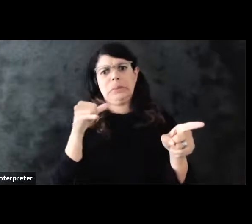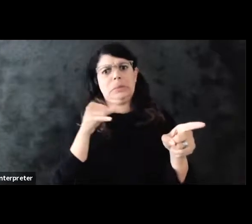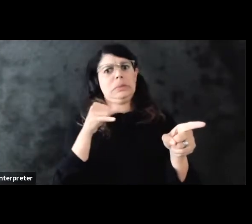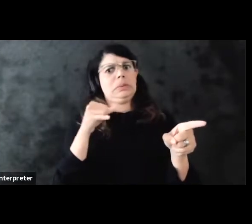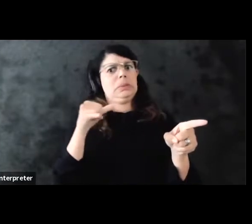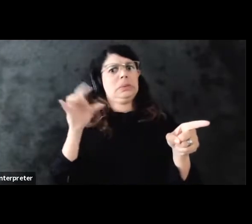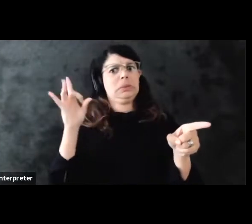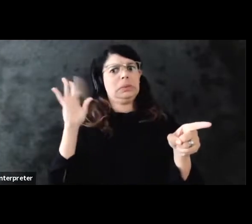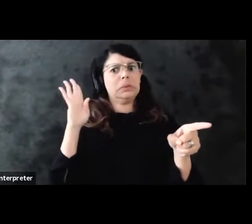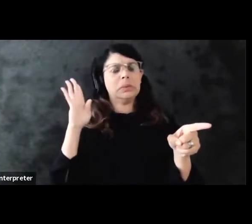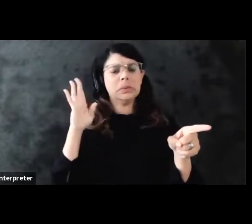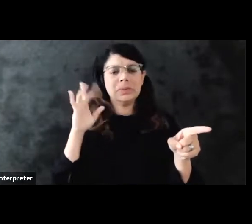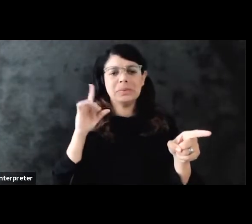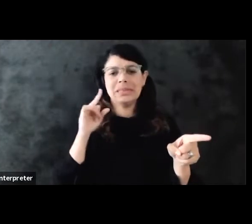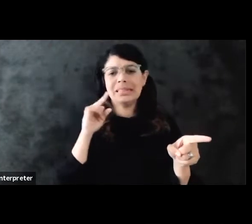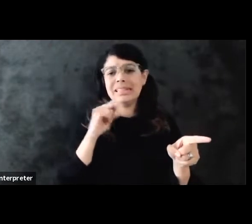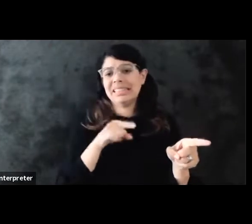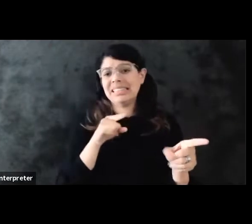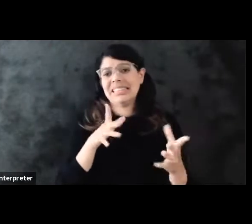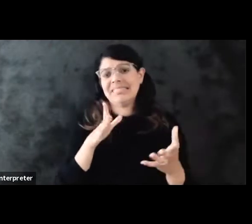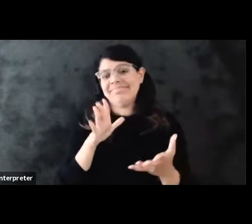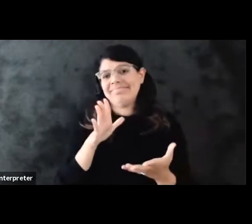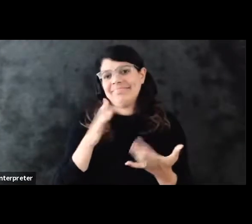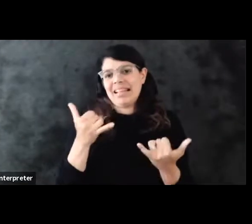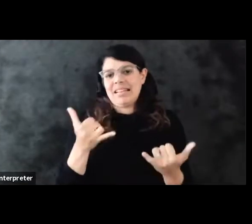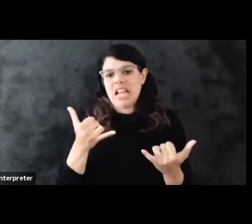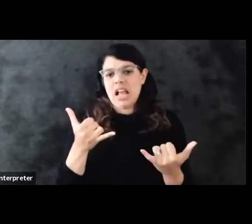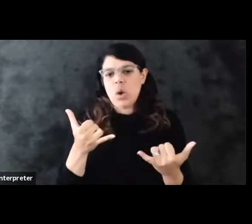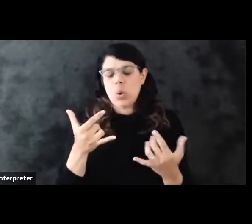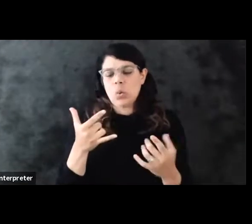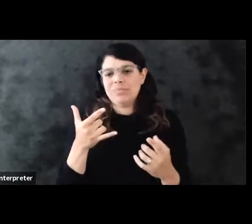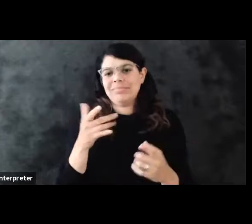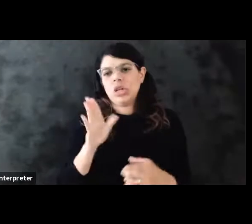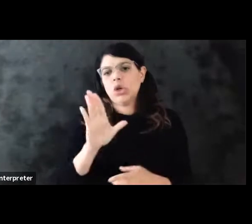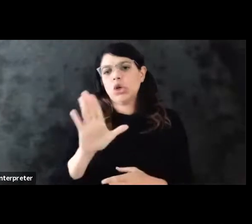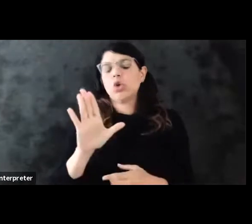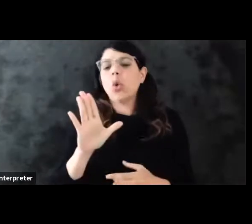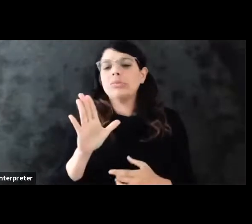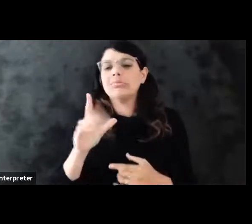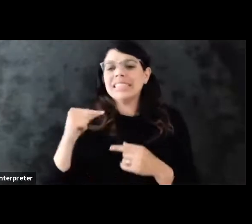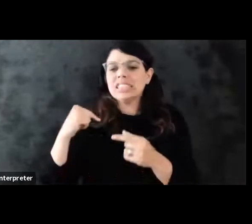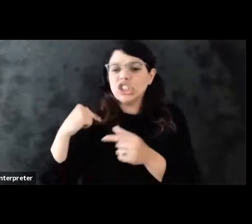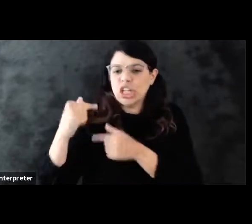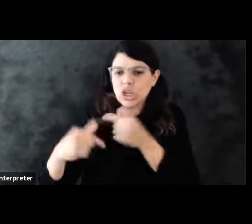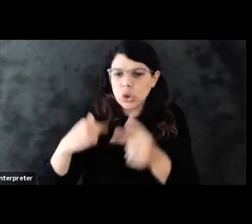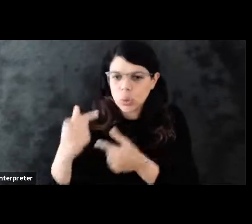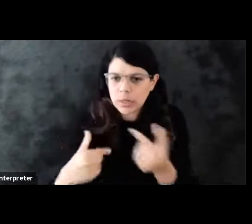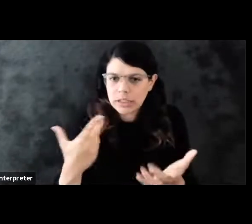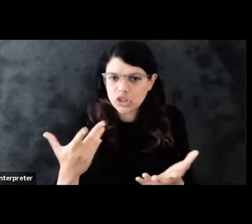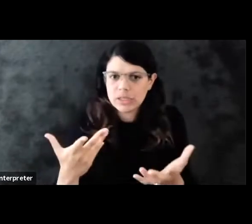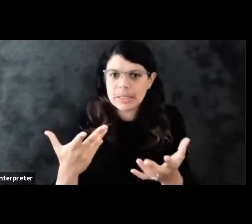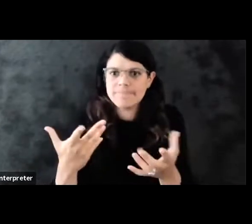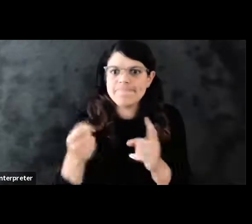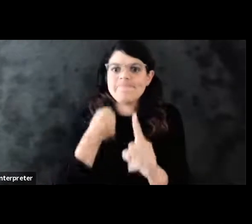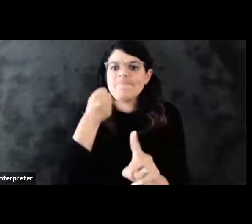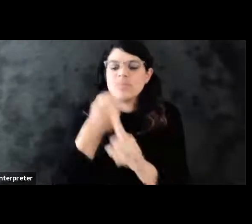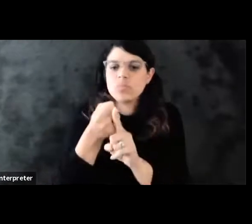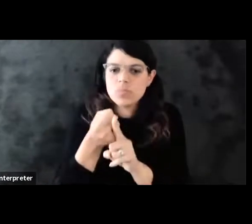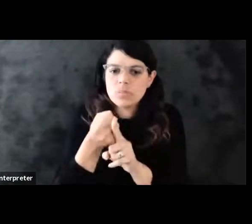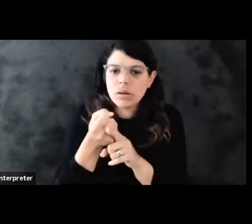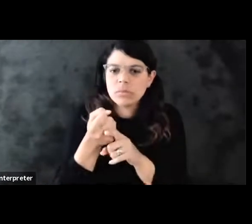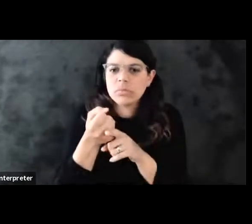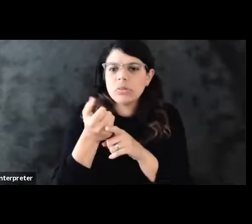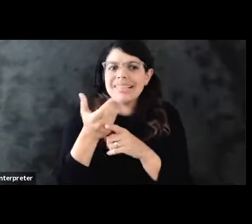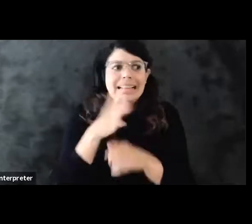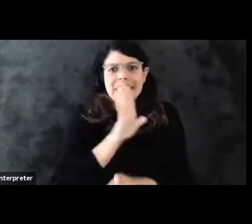your generation is stuck now with regard to what Trump did. People don't understand is how he has brought out